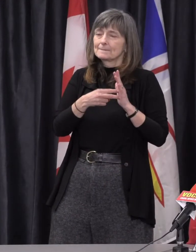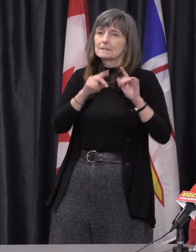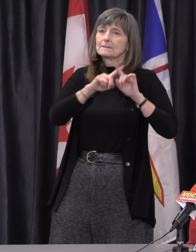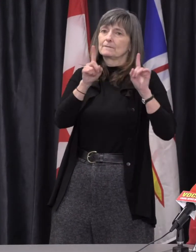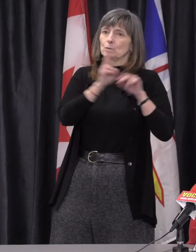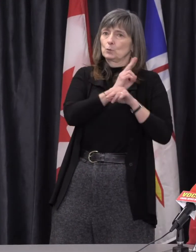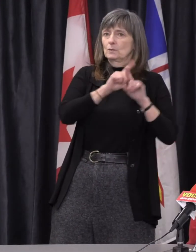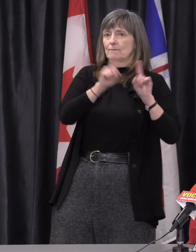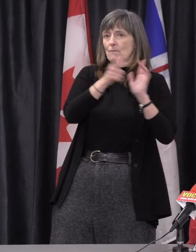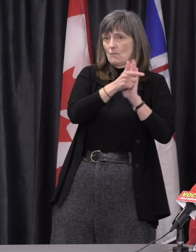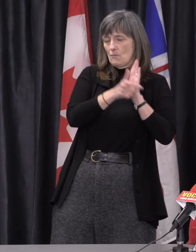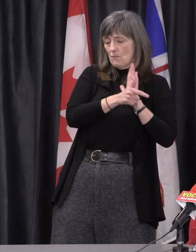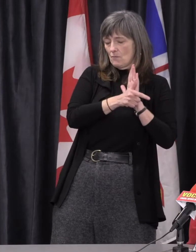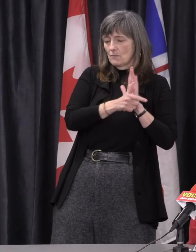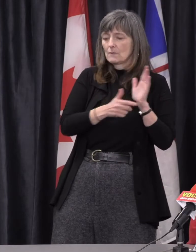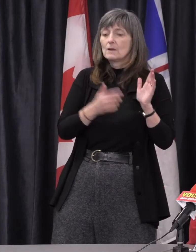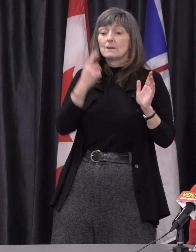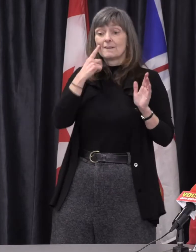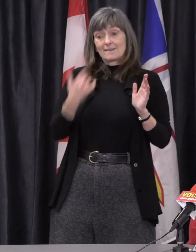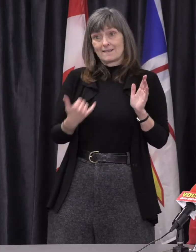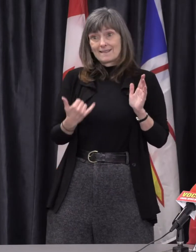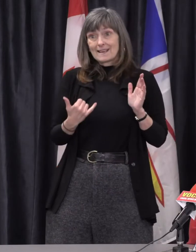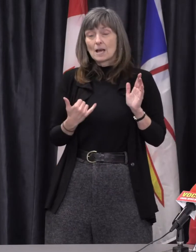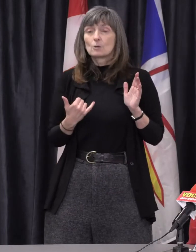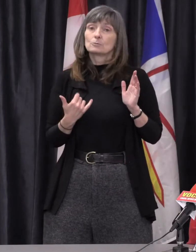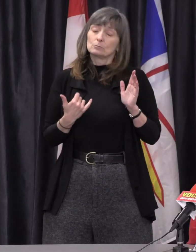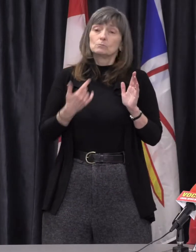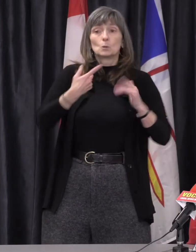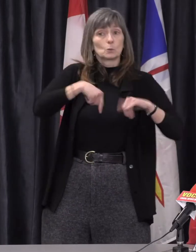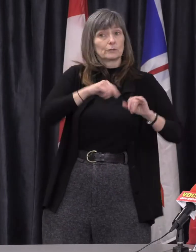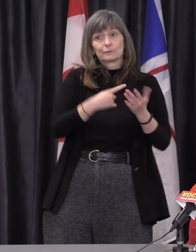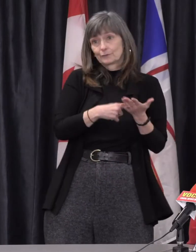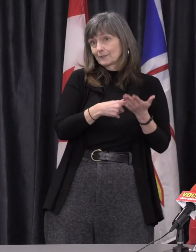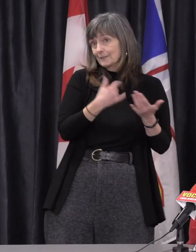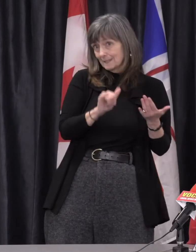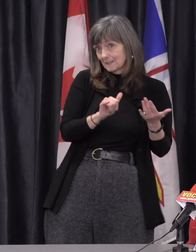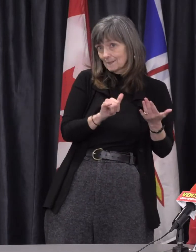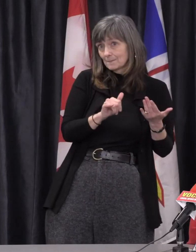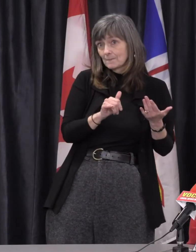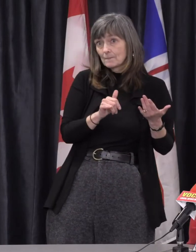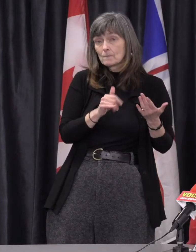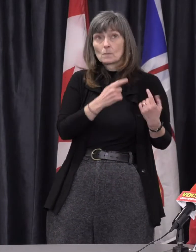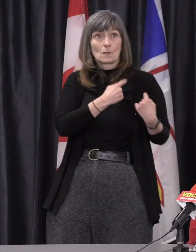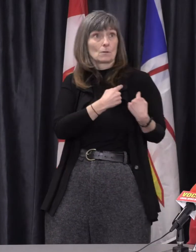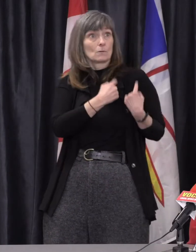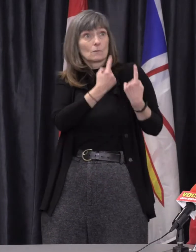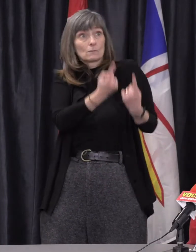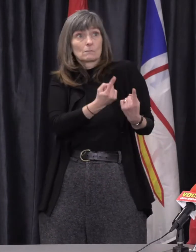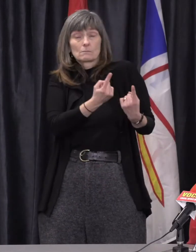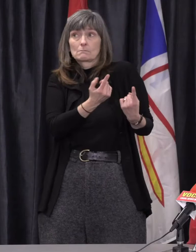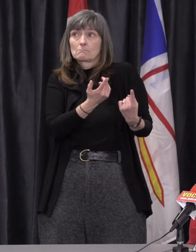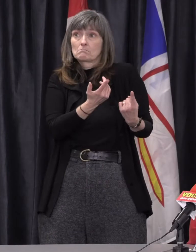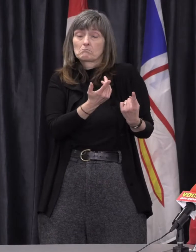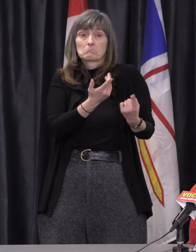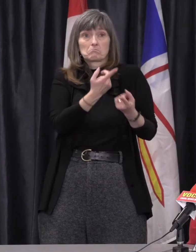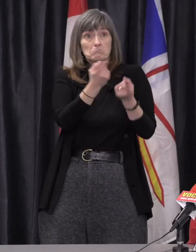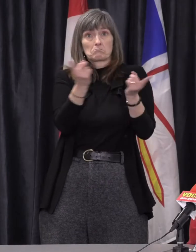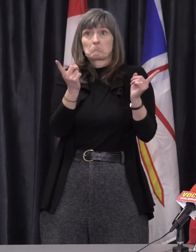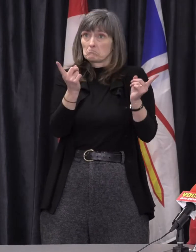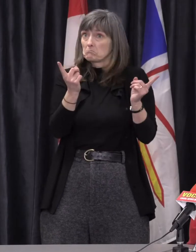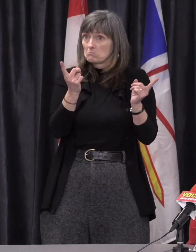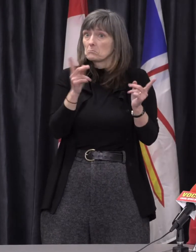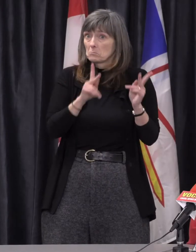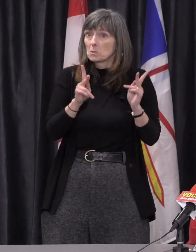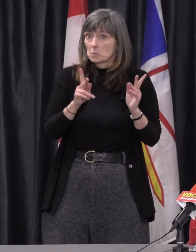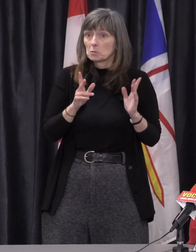laws. At the moment, those things are all part of the discussion. People have been compliant up to